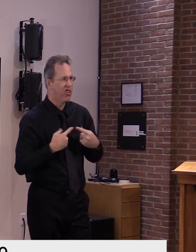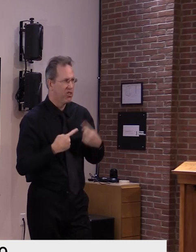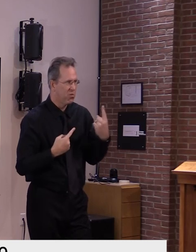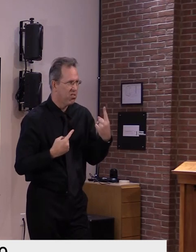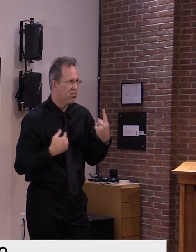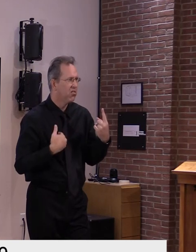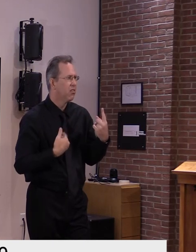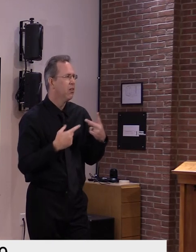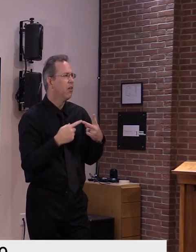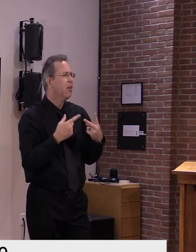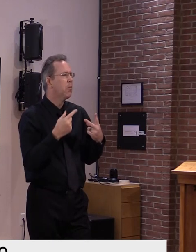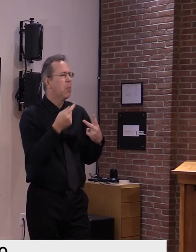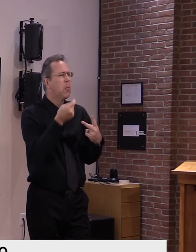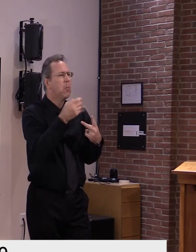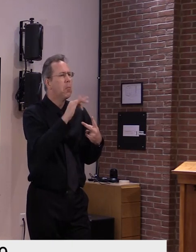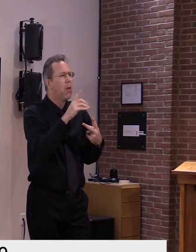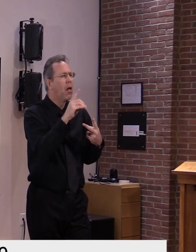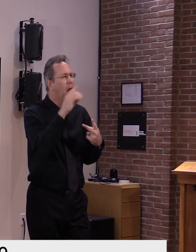low-grade fever,